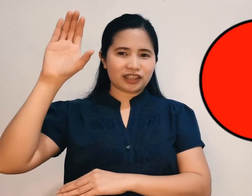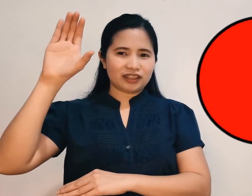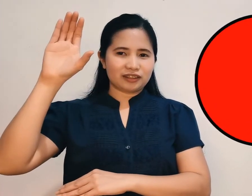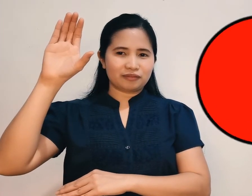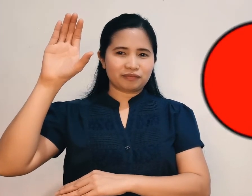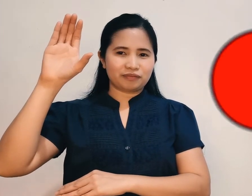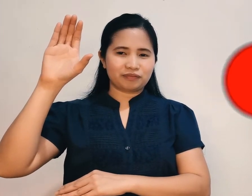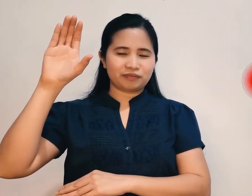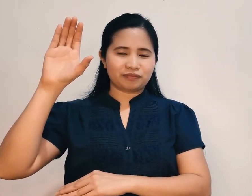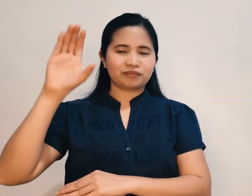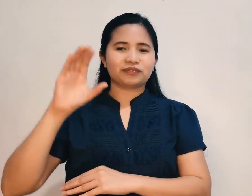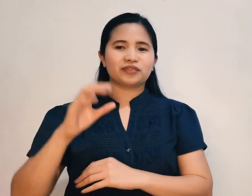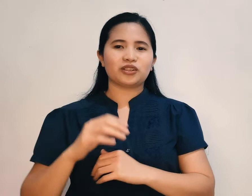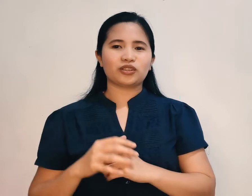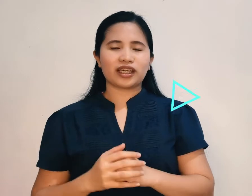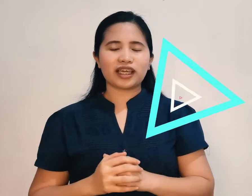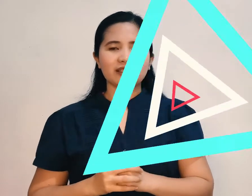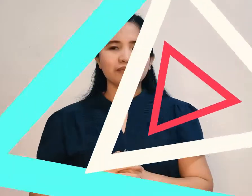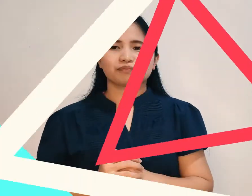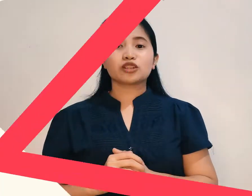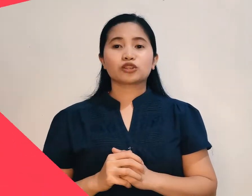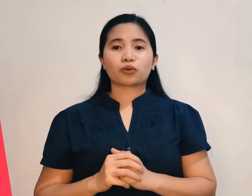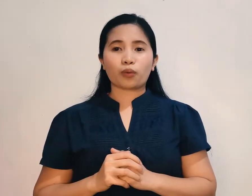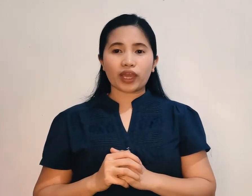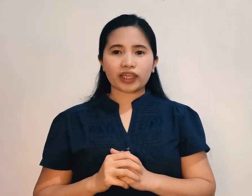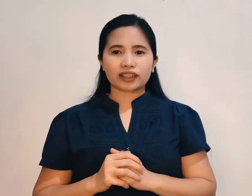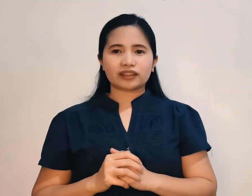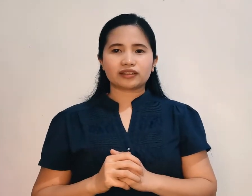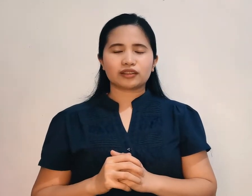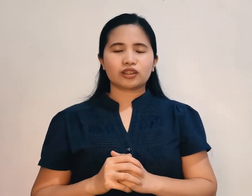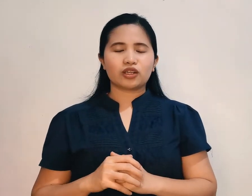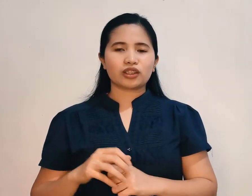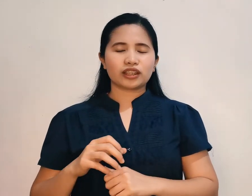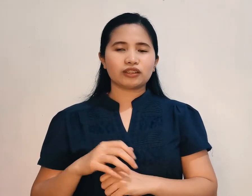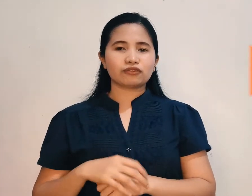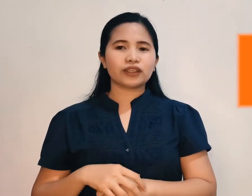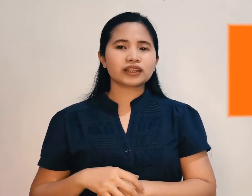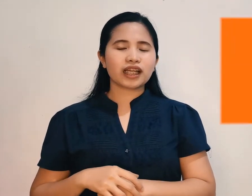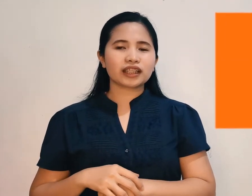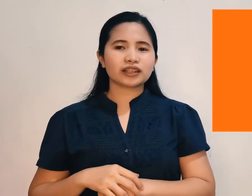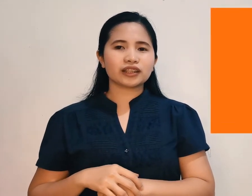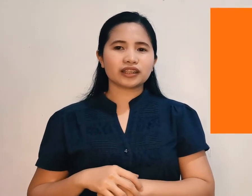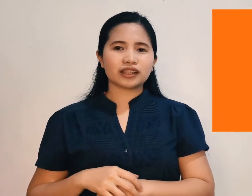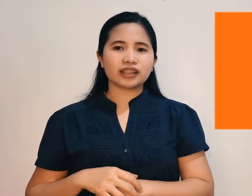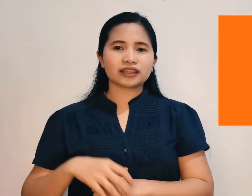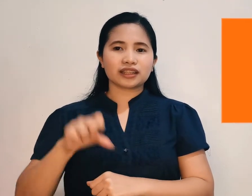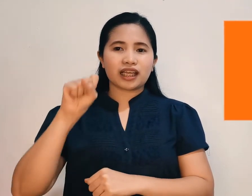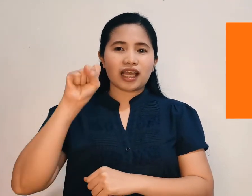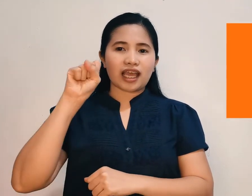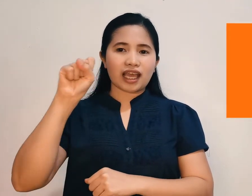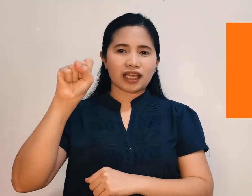Circle. Okay? Square. Okay, the first letter is